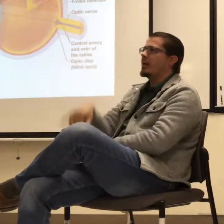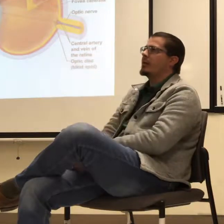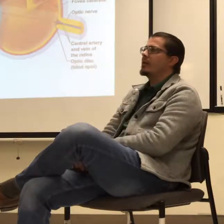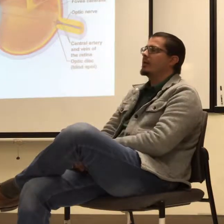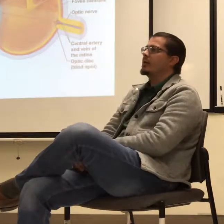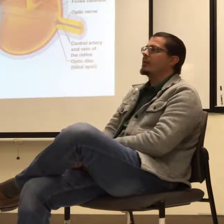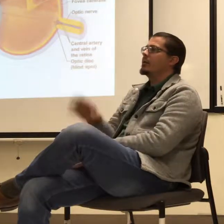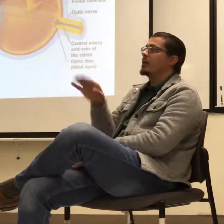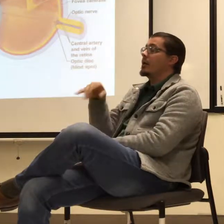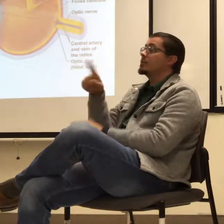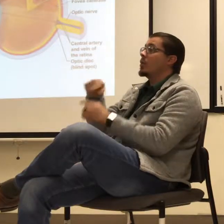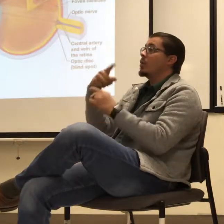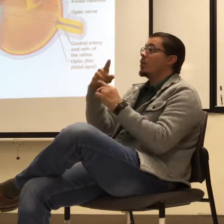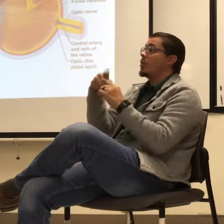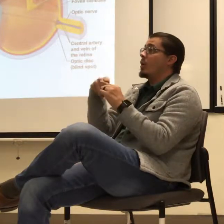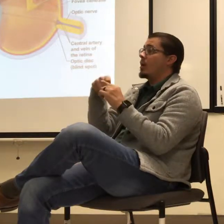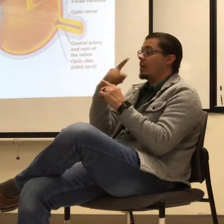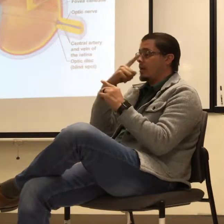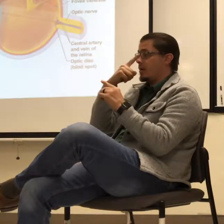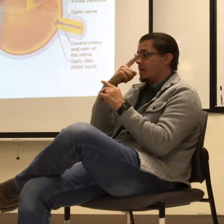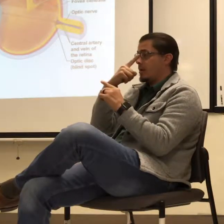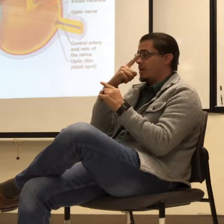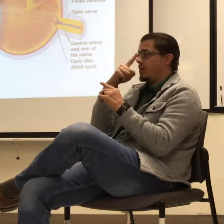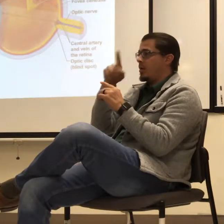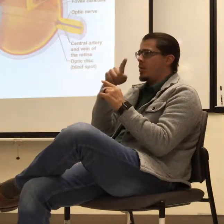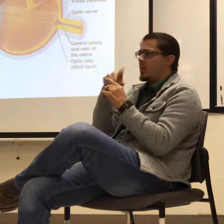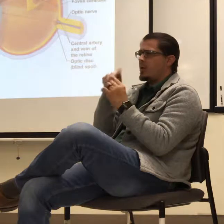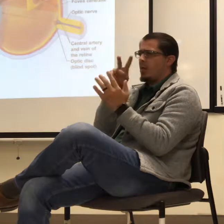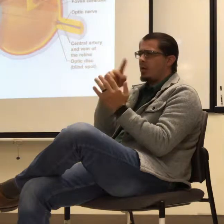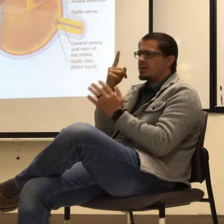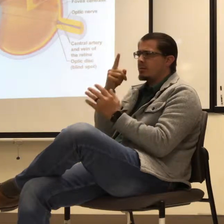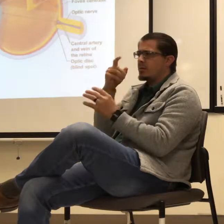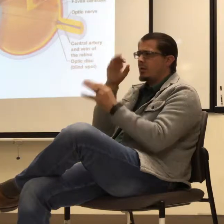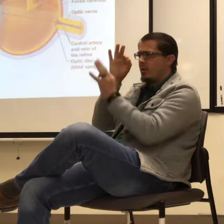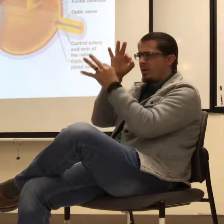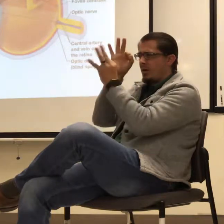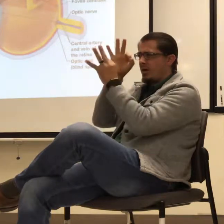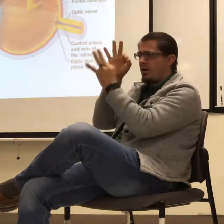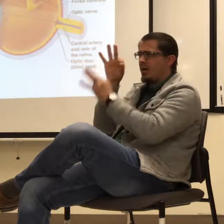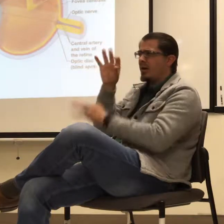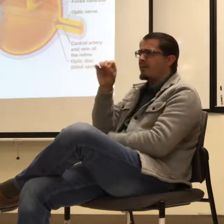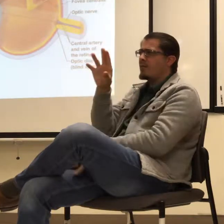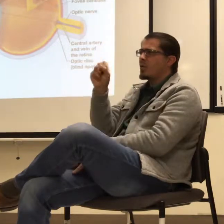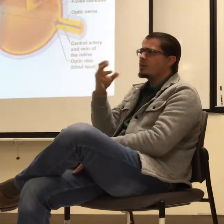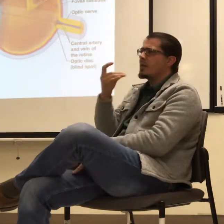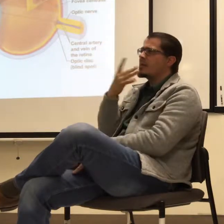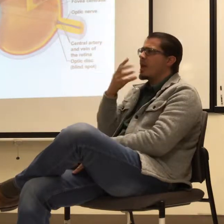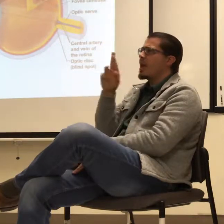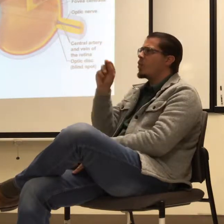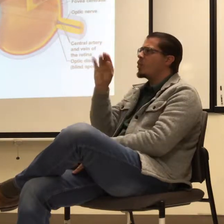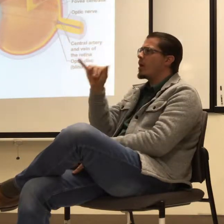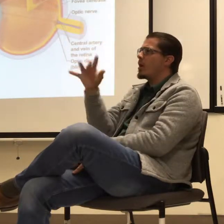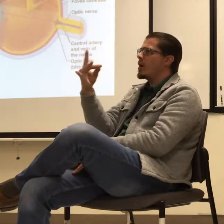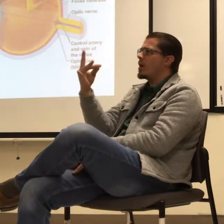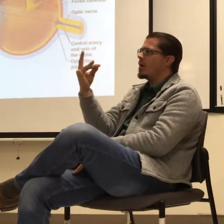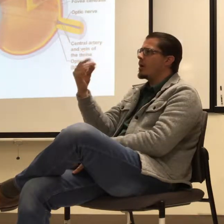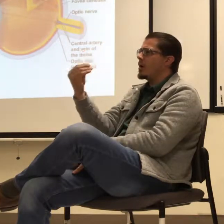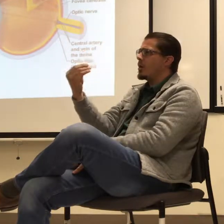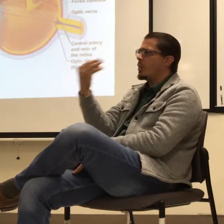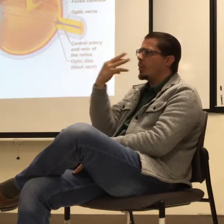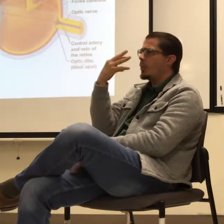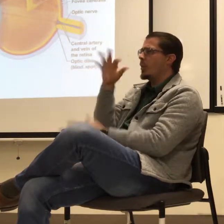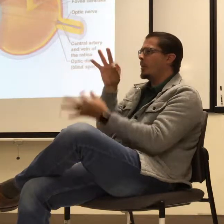where you want to focus. When you look at something, you want to focus the light rays right perfectly on the